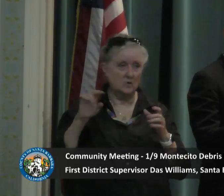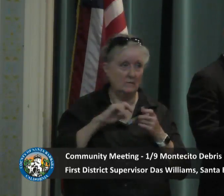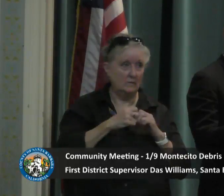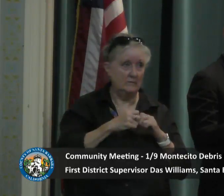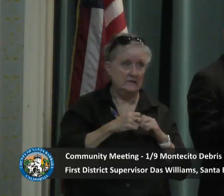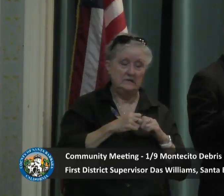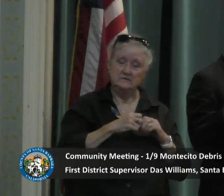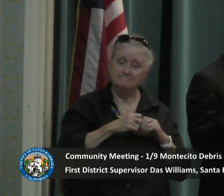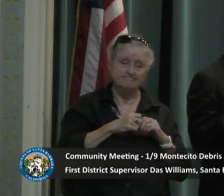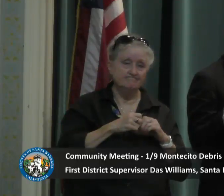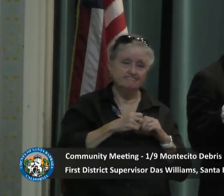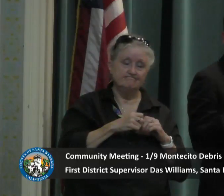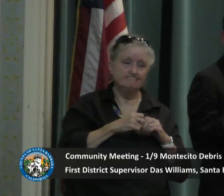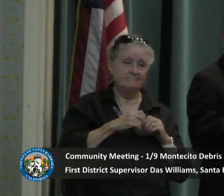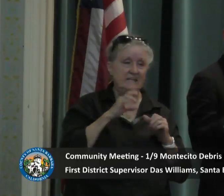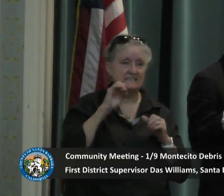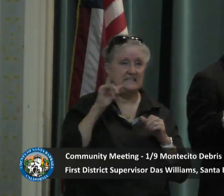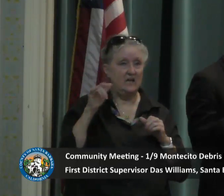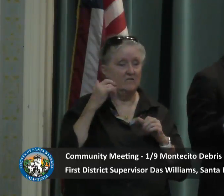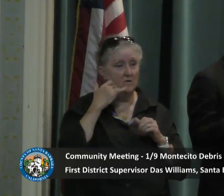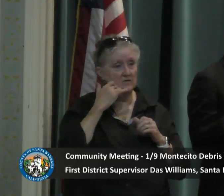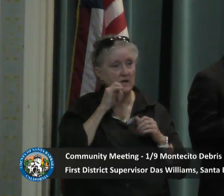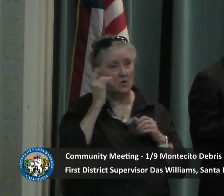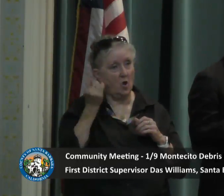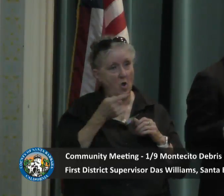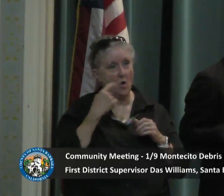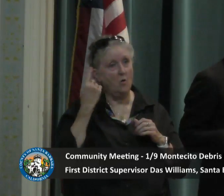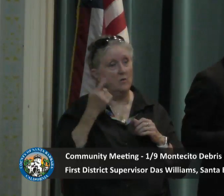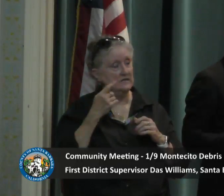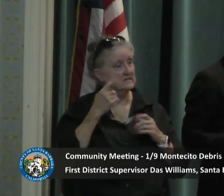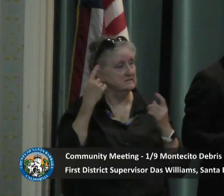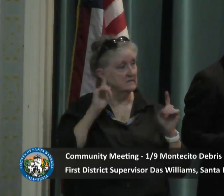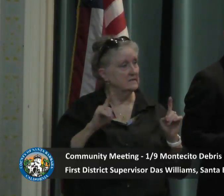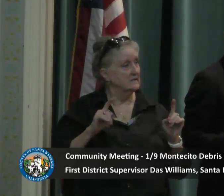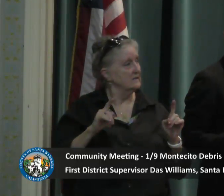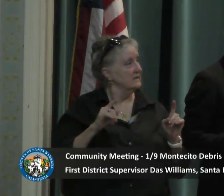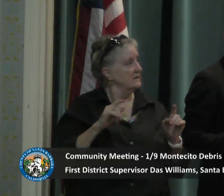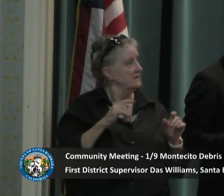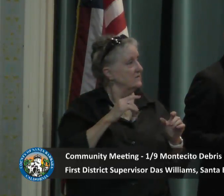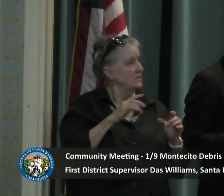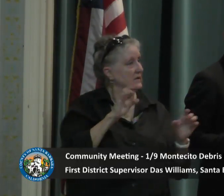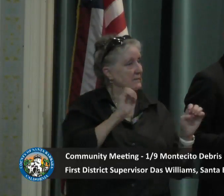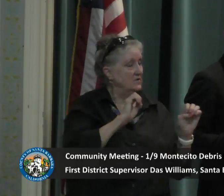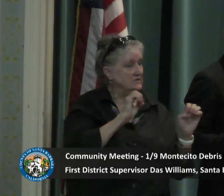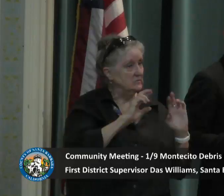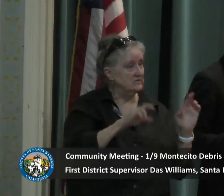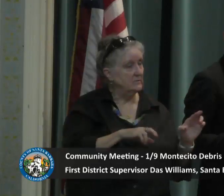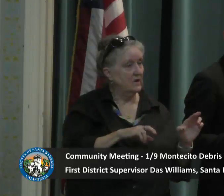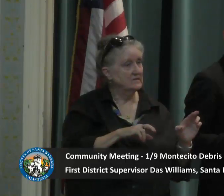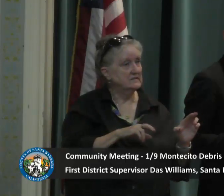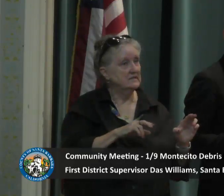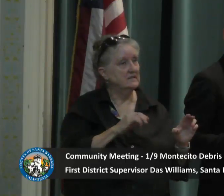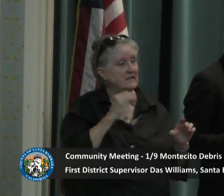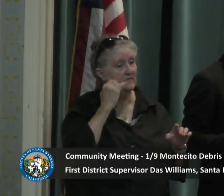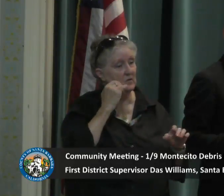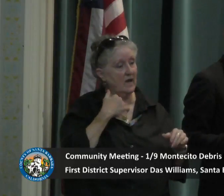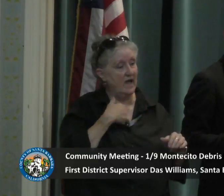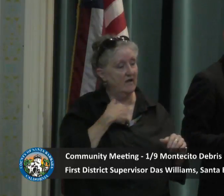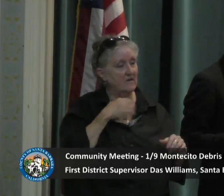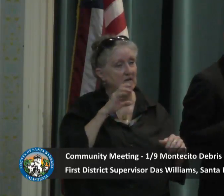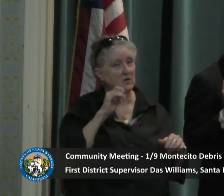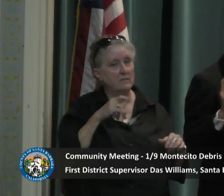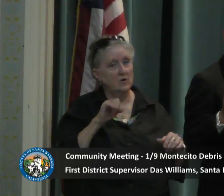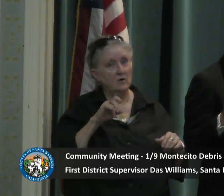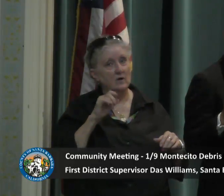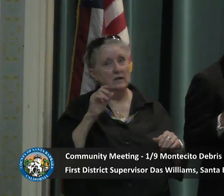problem. A cellular phone is not all it's cracked up to be for emergency response. And if you have a copper